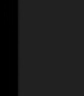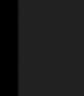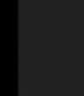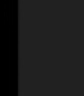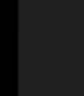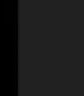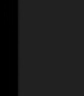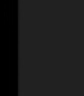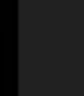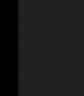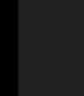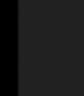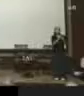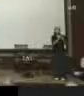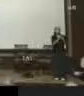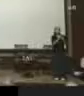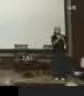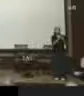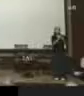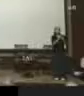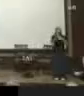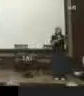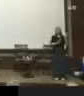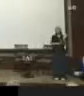and we're moving forward in the last 75 years.